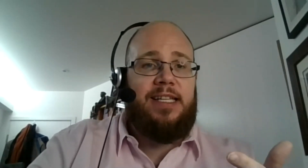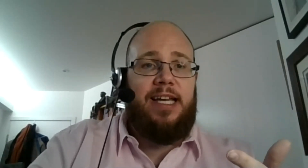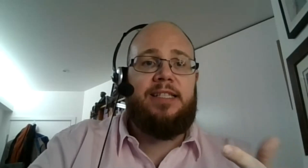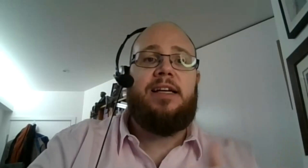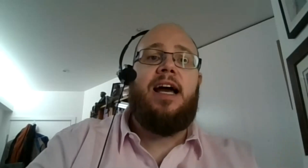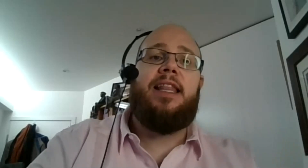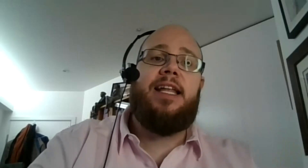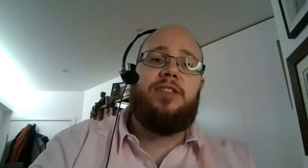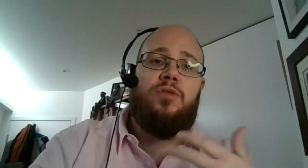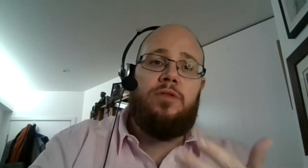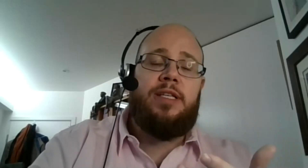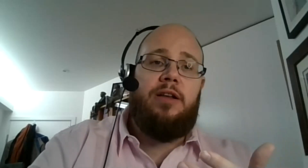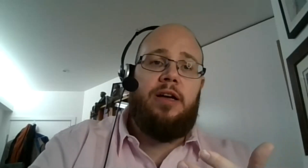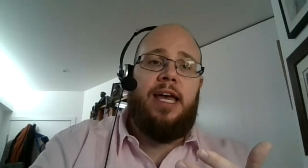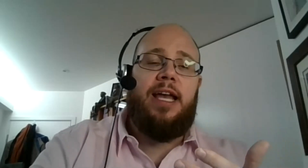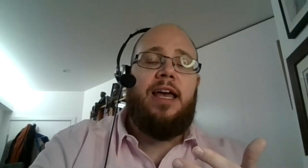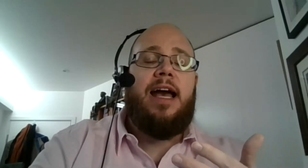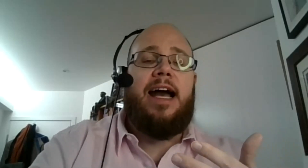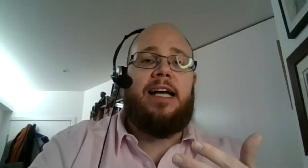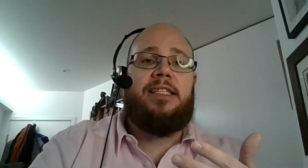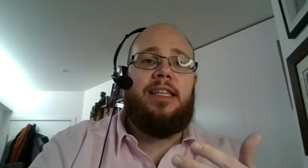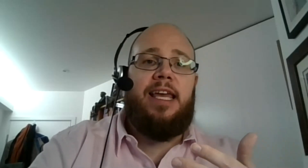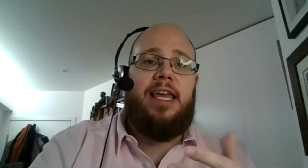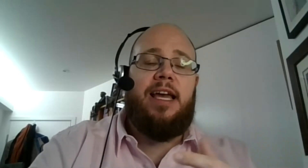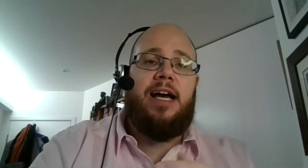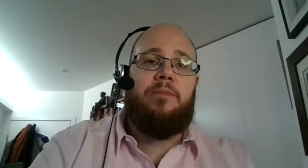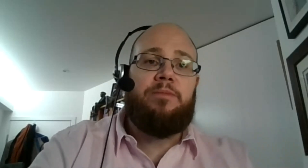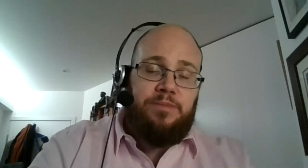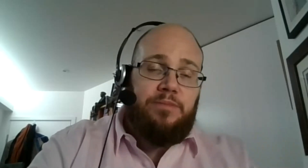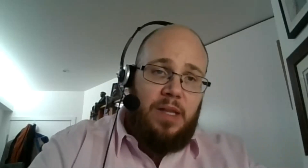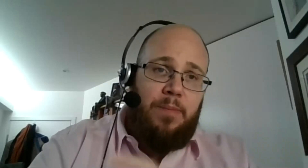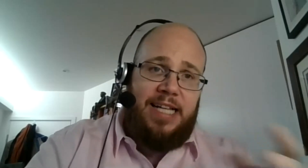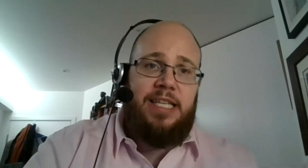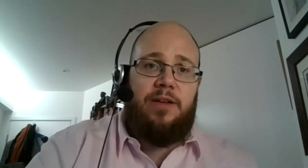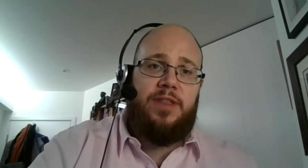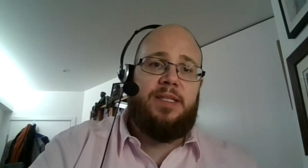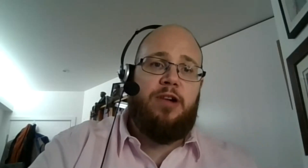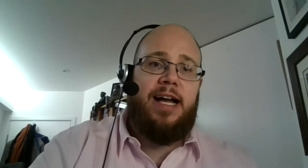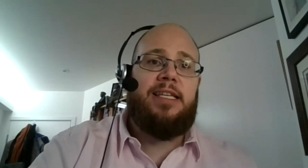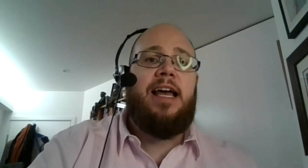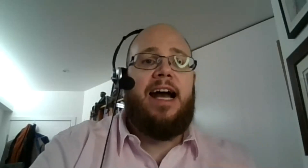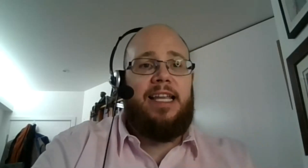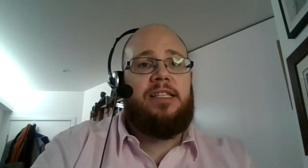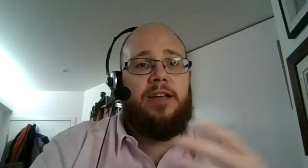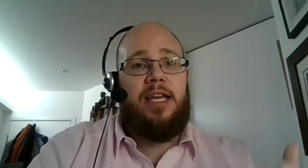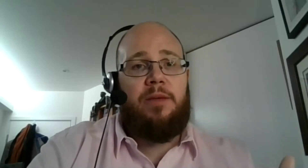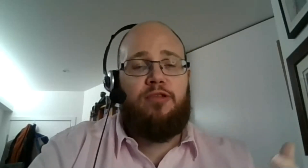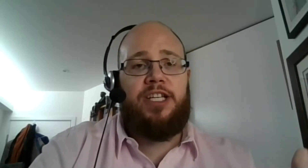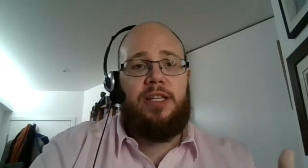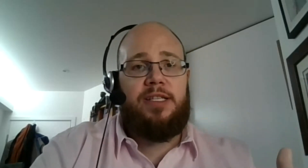60s. And then it's also looking at the pattern of the spread, and it's looking at the pressure that's